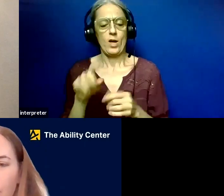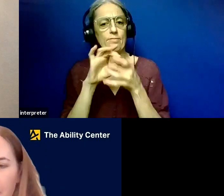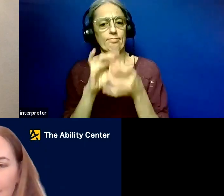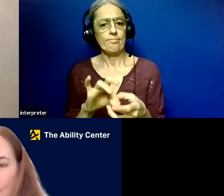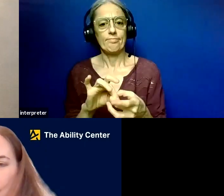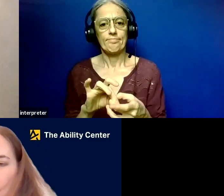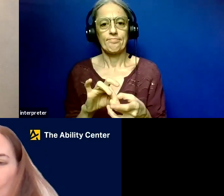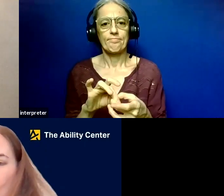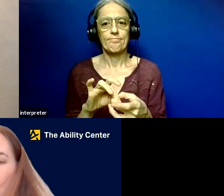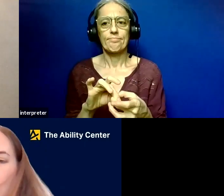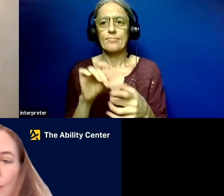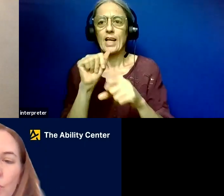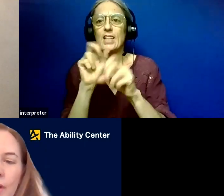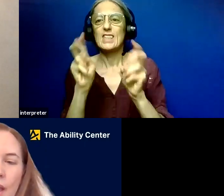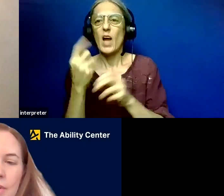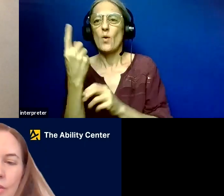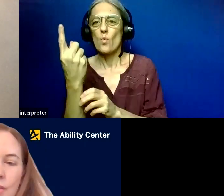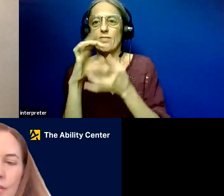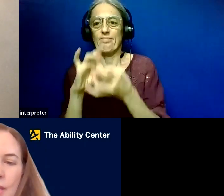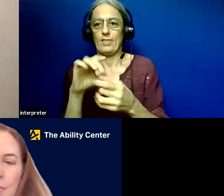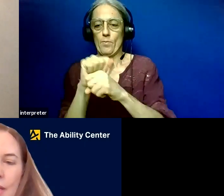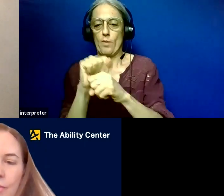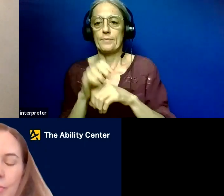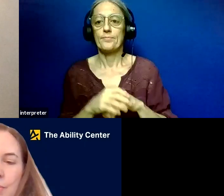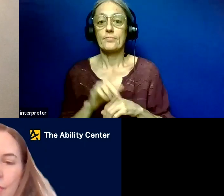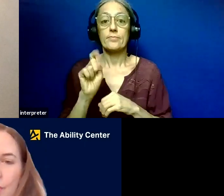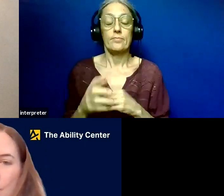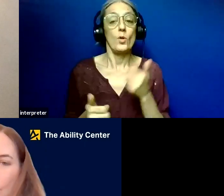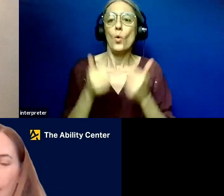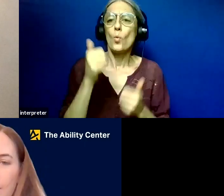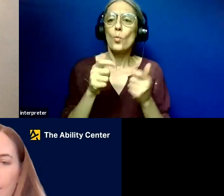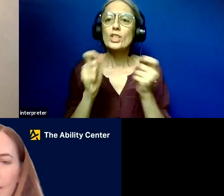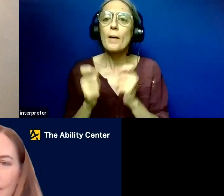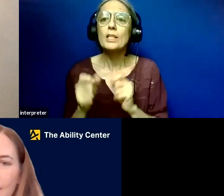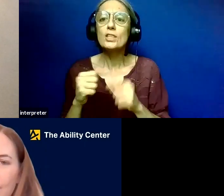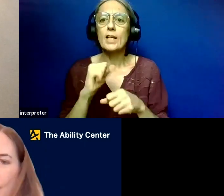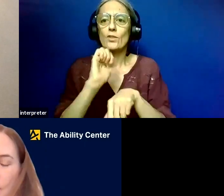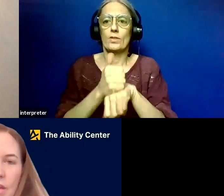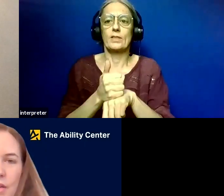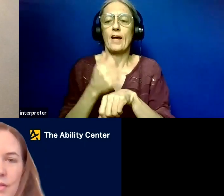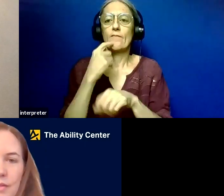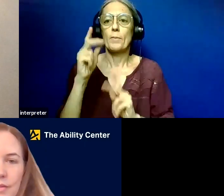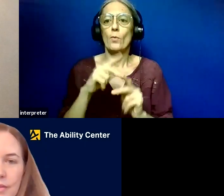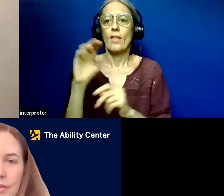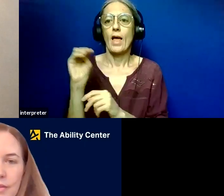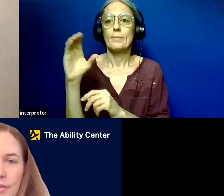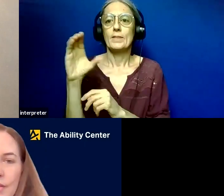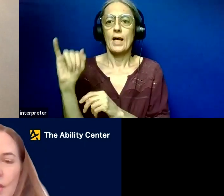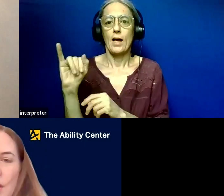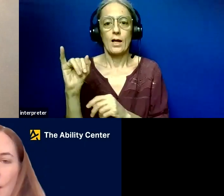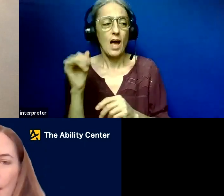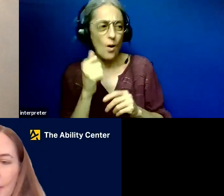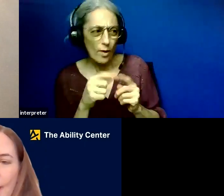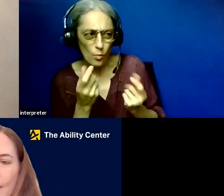Title I employment. So the question is, what accommodations can be made for people with MCS? I'm sorry, with